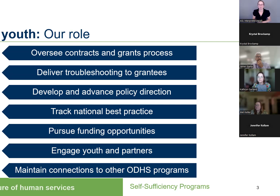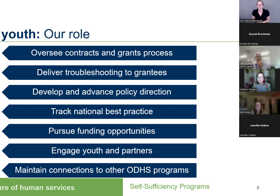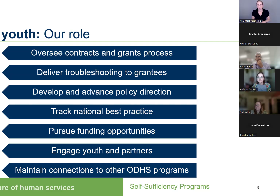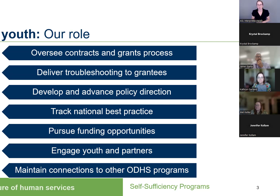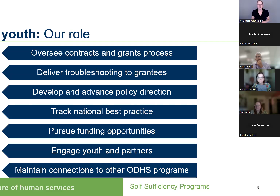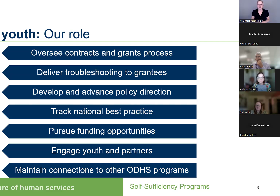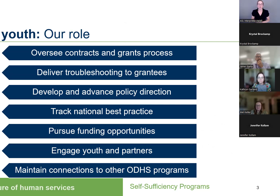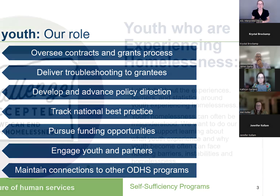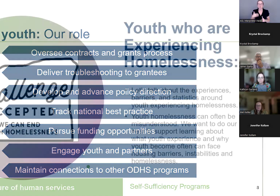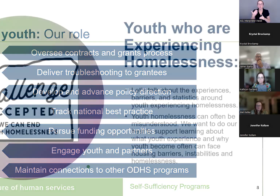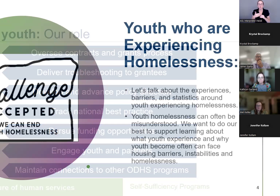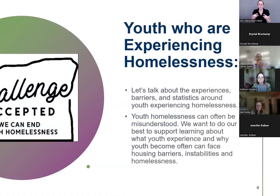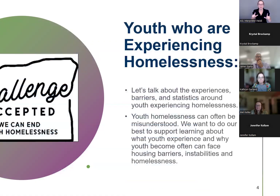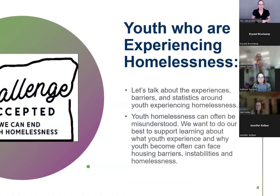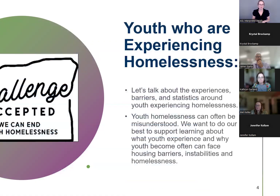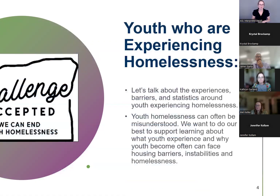And you can go next.